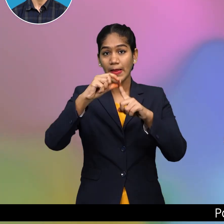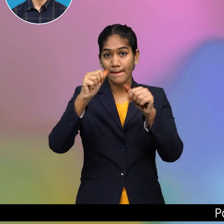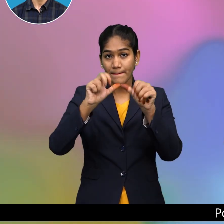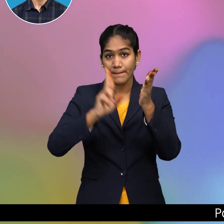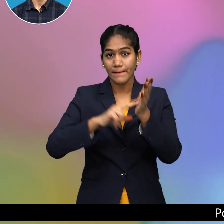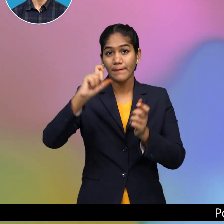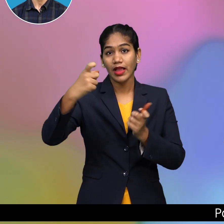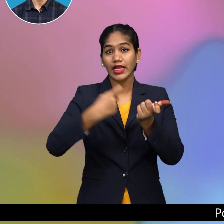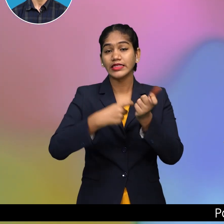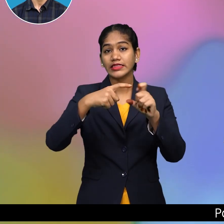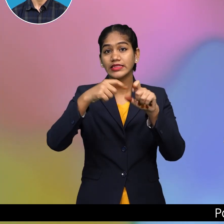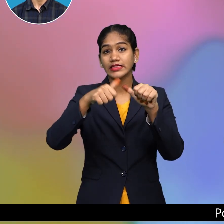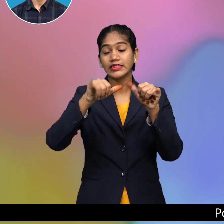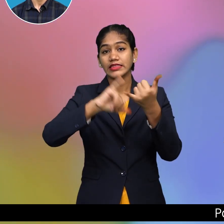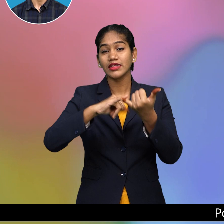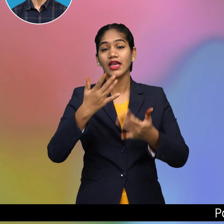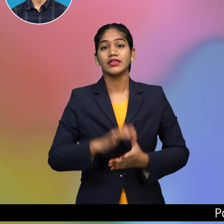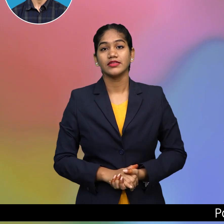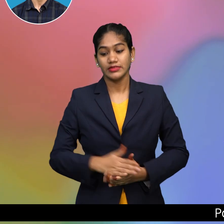pancreas,